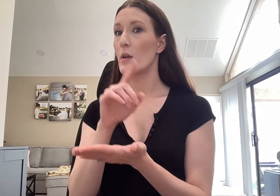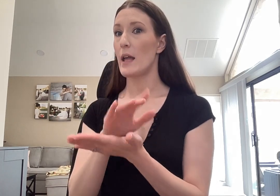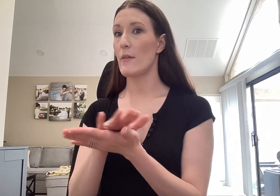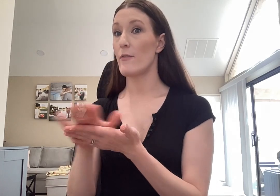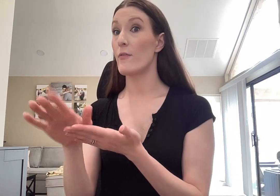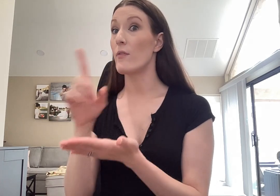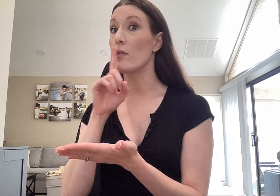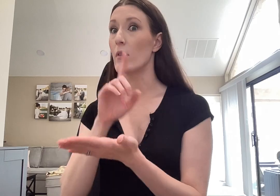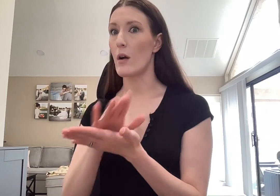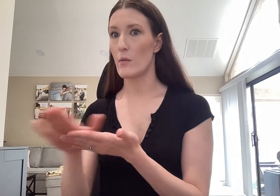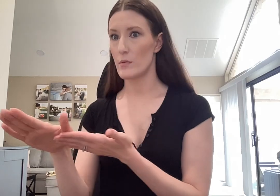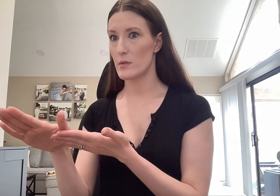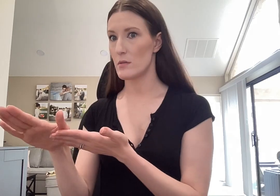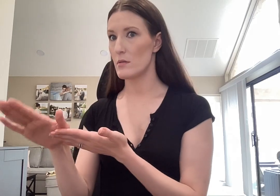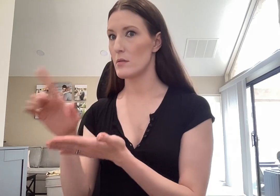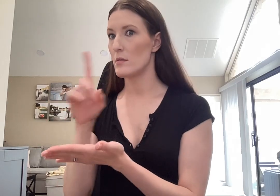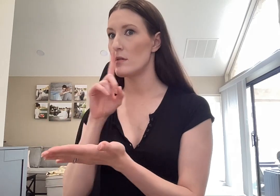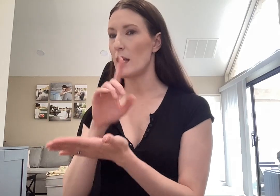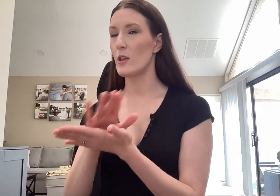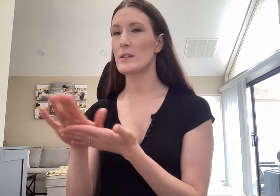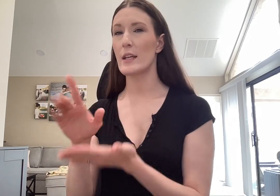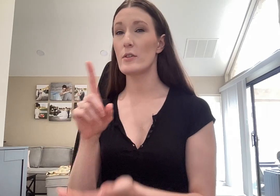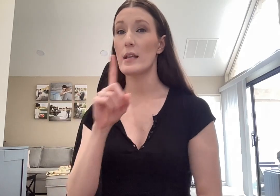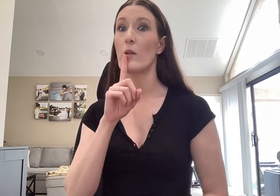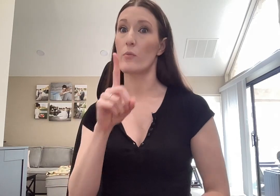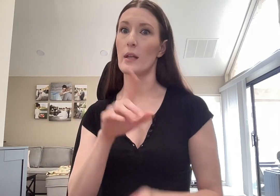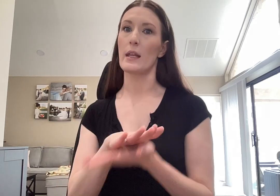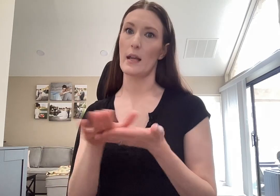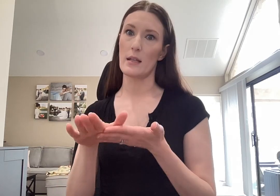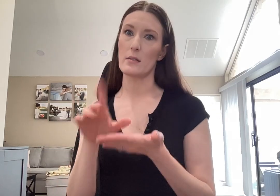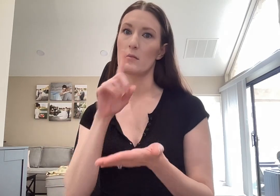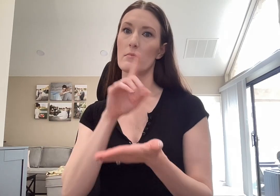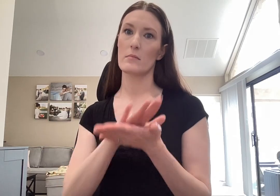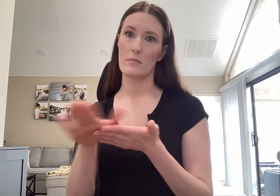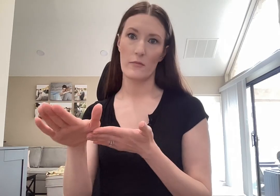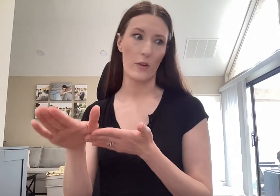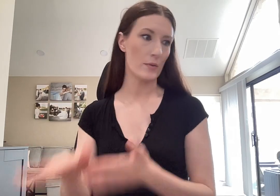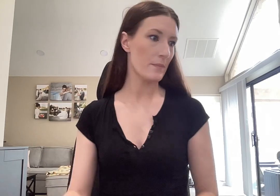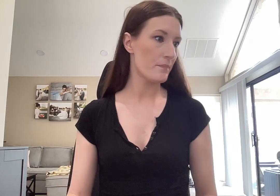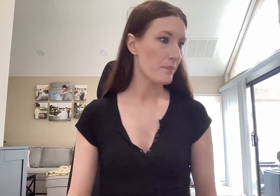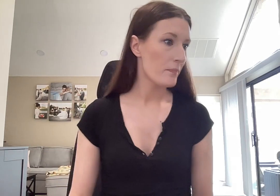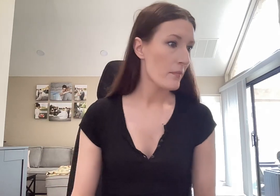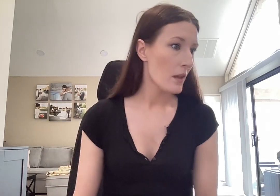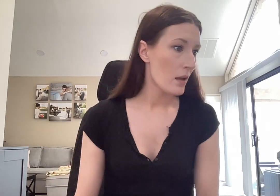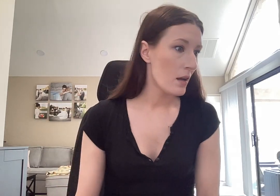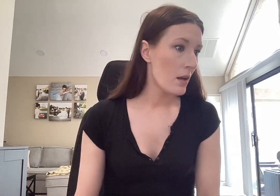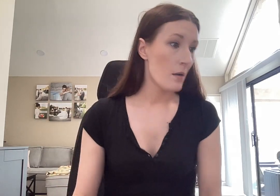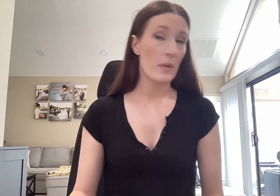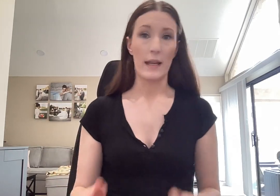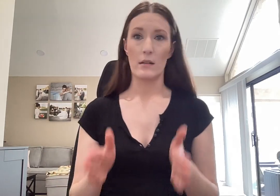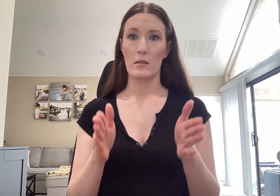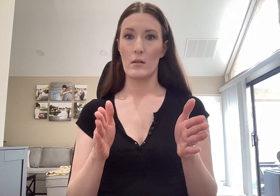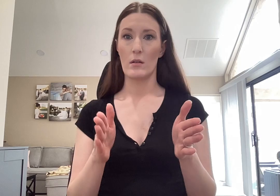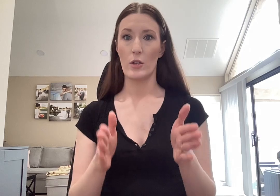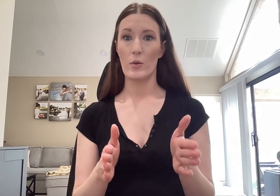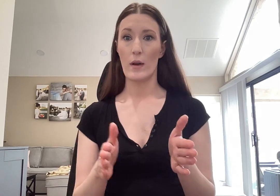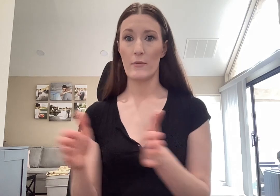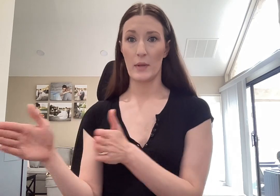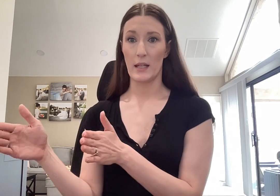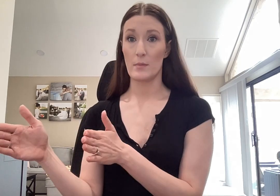it flows. It looks like you're saying really nice. Flows. Plan. You have plans. Push